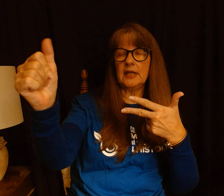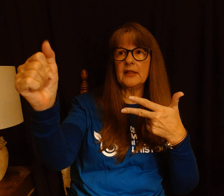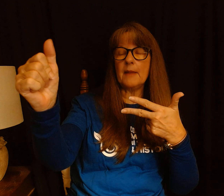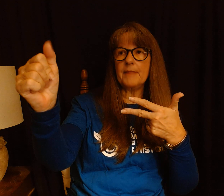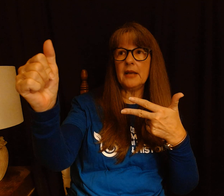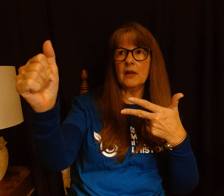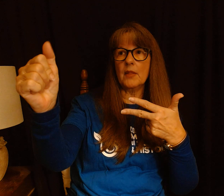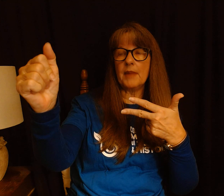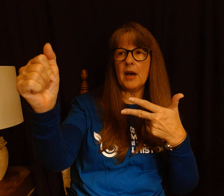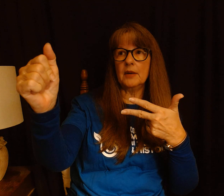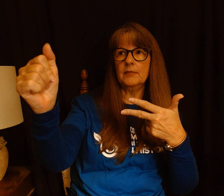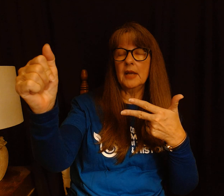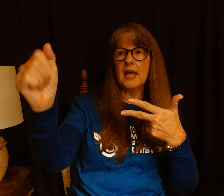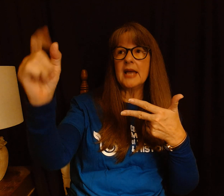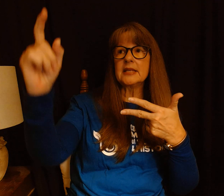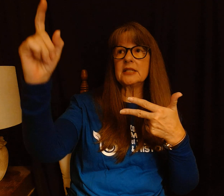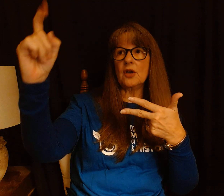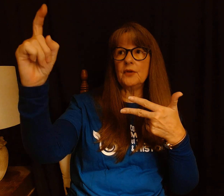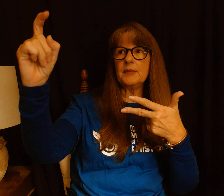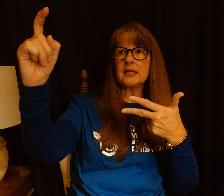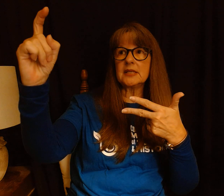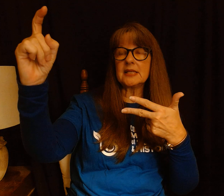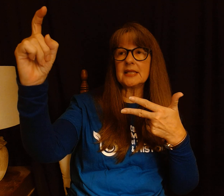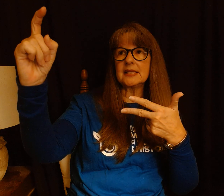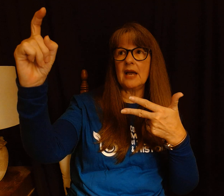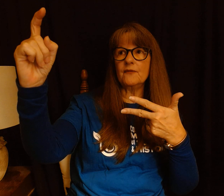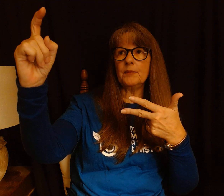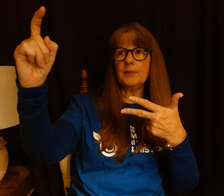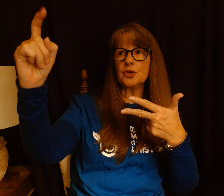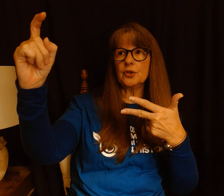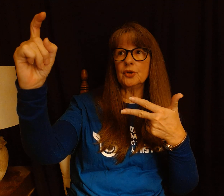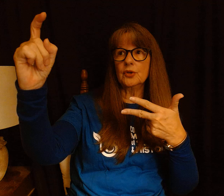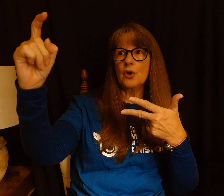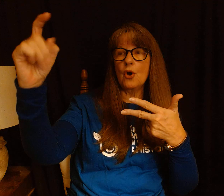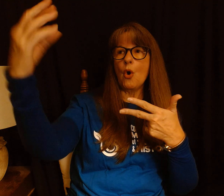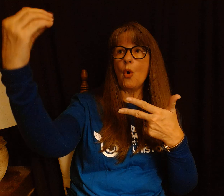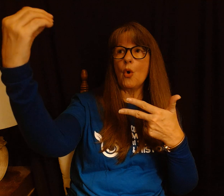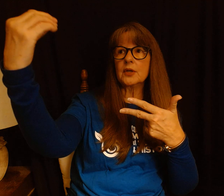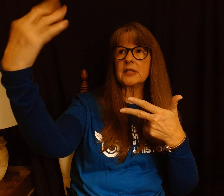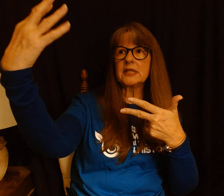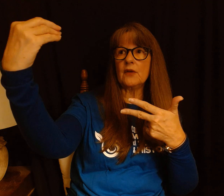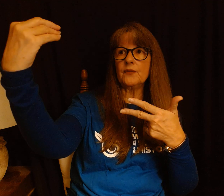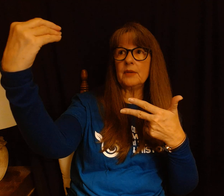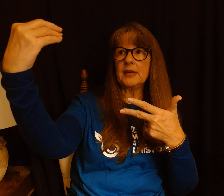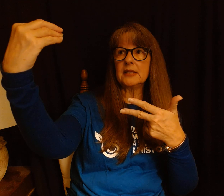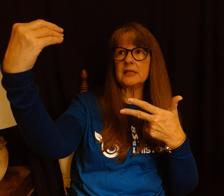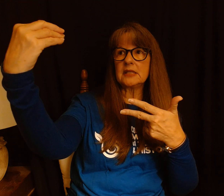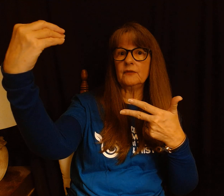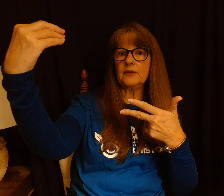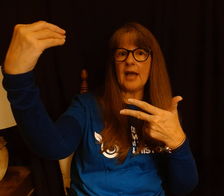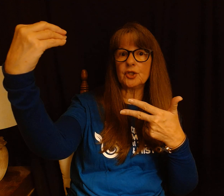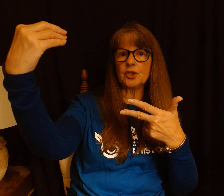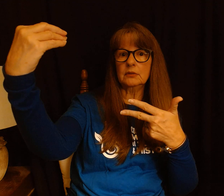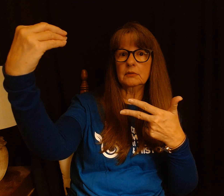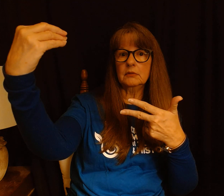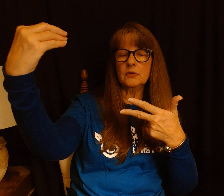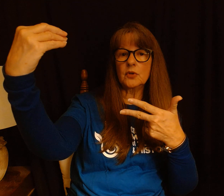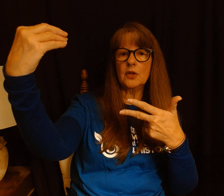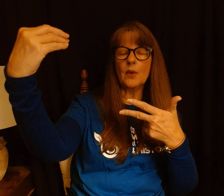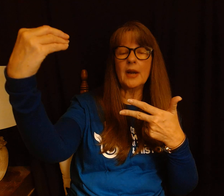that button on the bottom. Selfie, because this is the sign for picture. Or selfie, because it's the flash. So either one. And